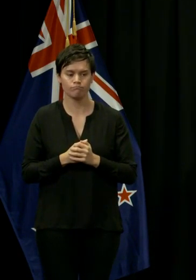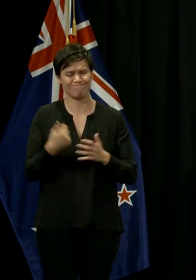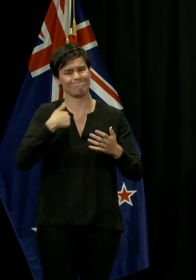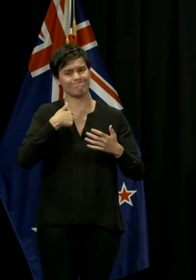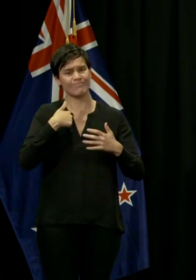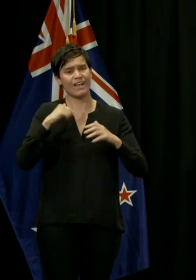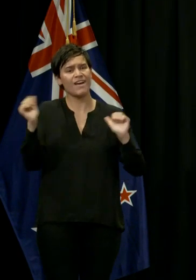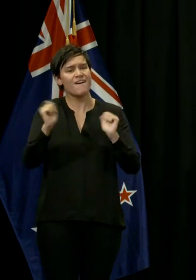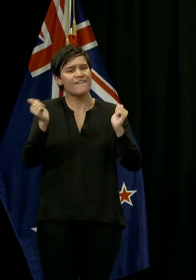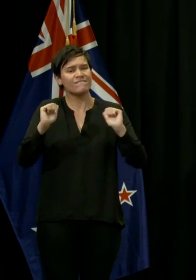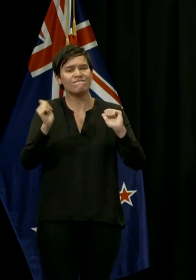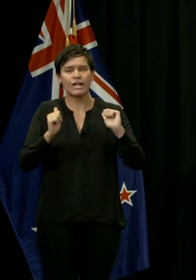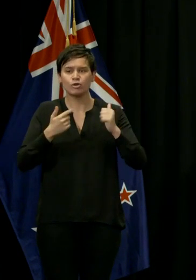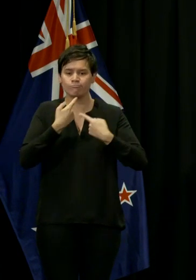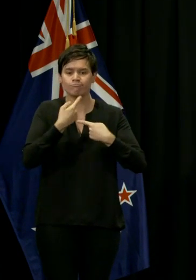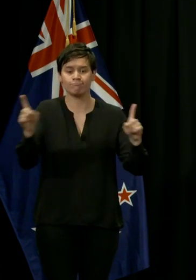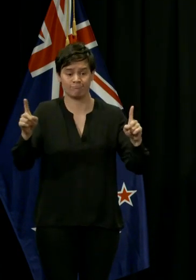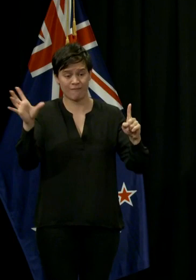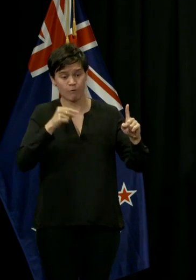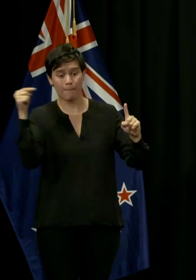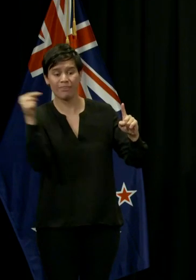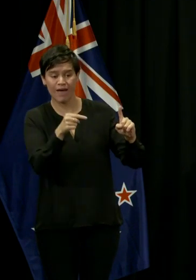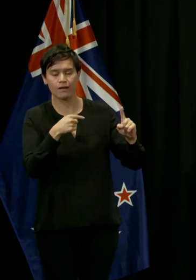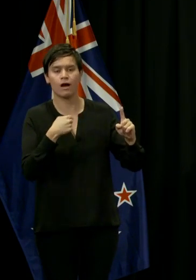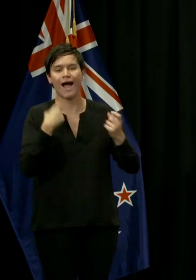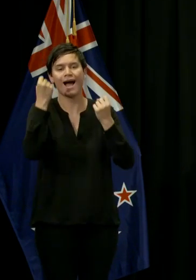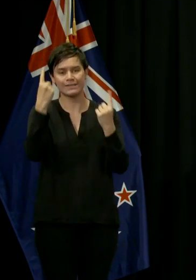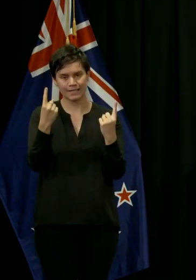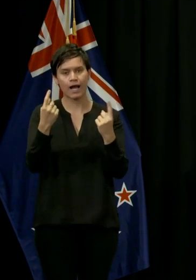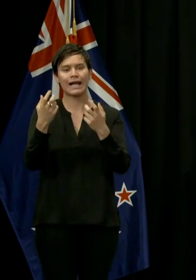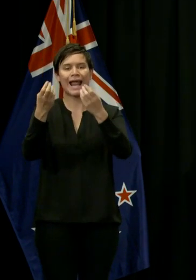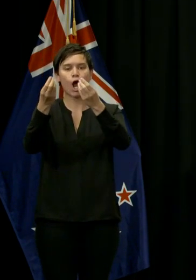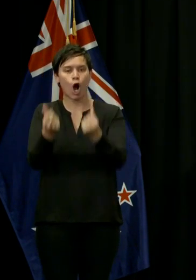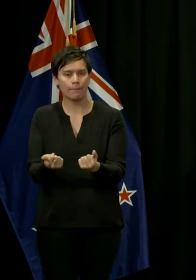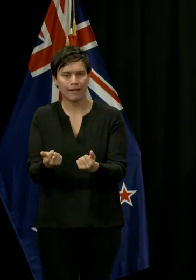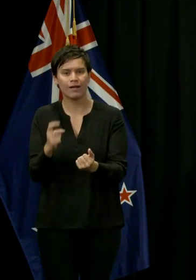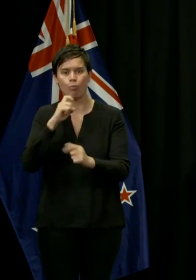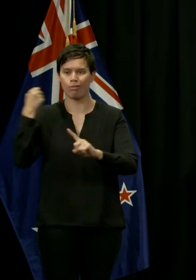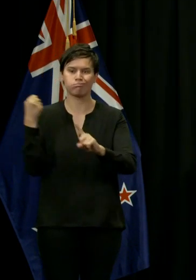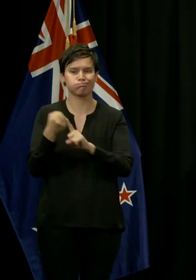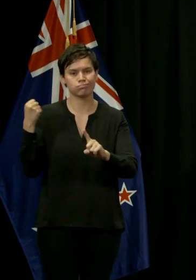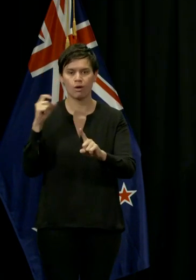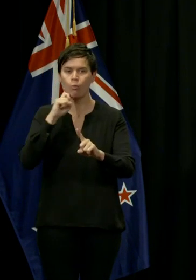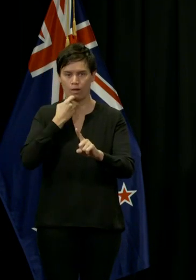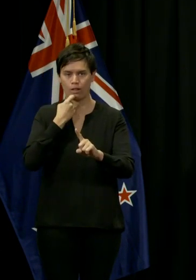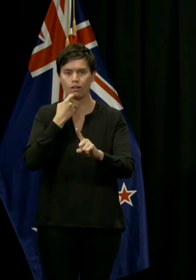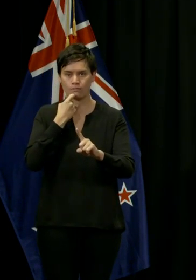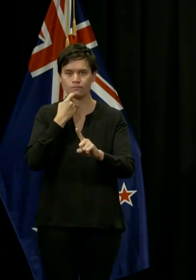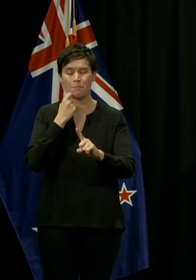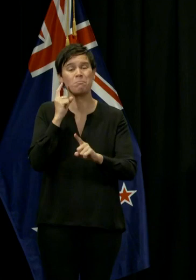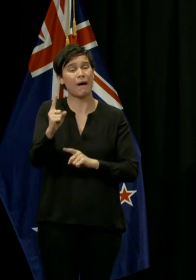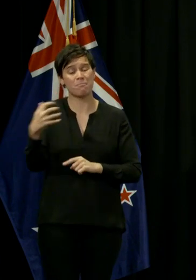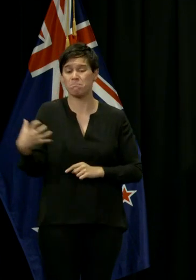cause unprecedented economic and social disruption, but they are necessary. I have one final